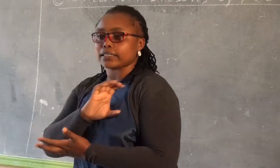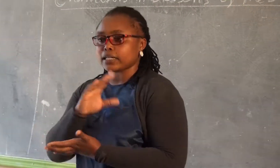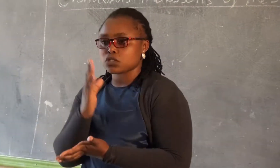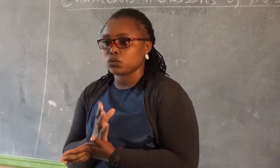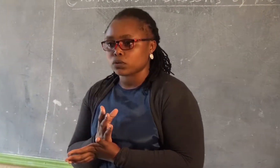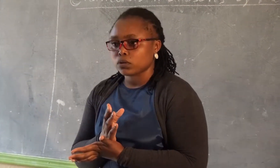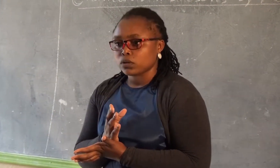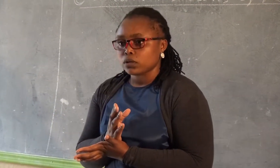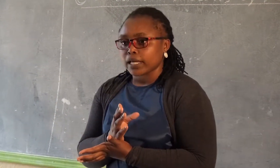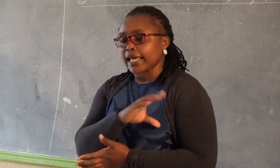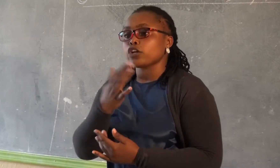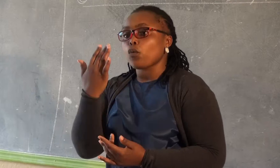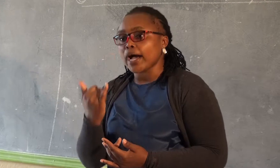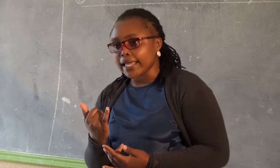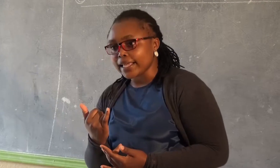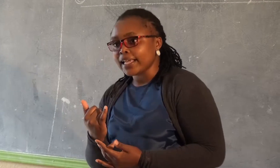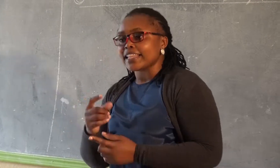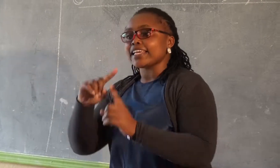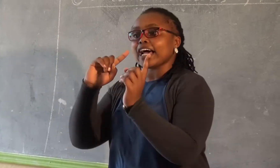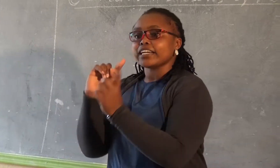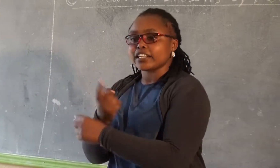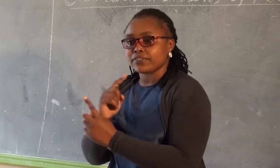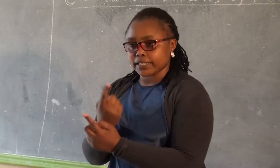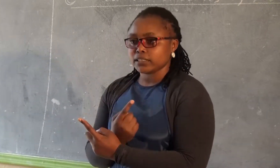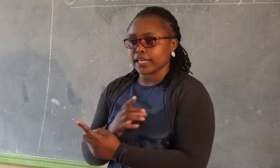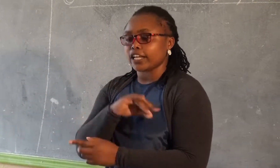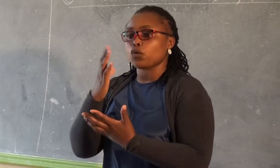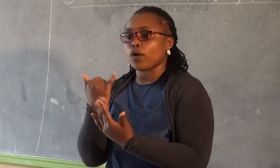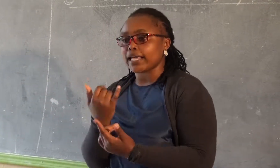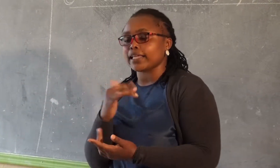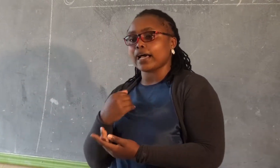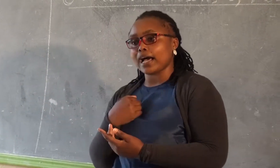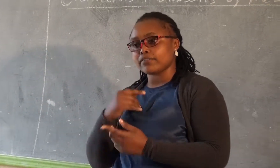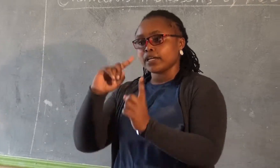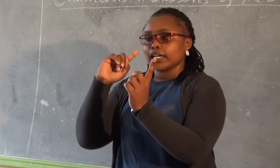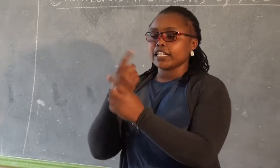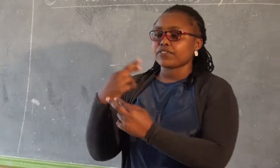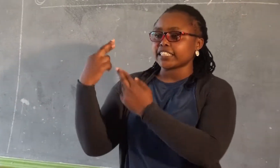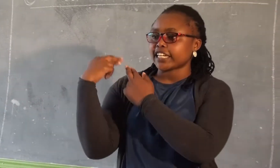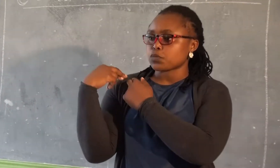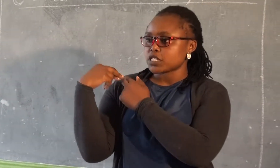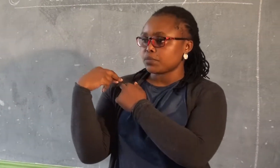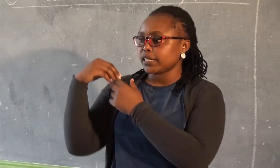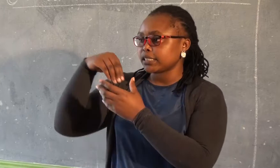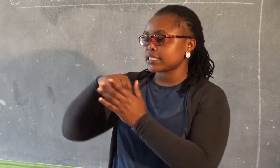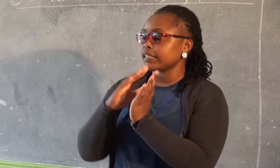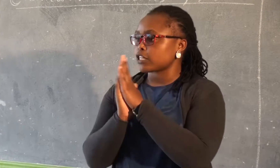characters too, and why they are different and why they have different responsibilities in the